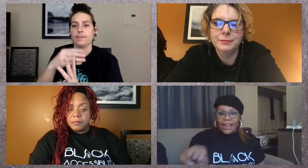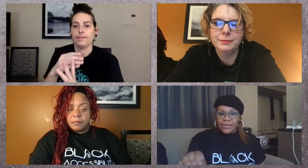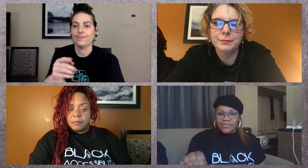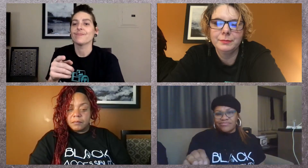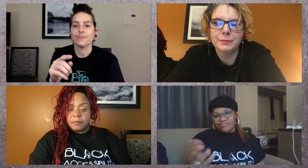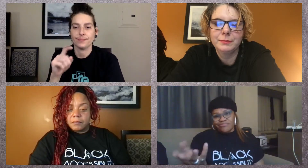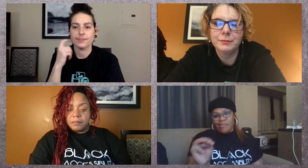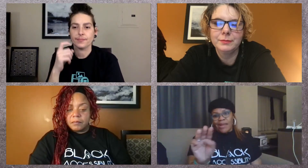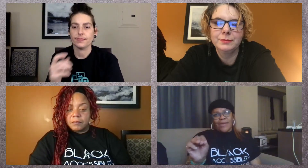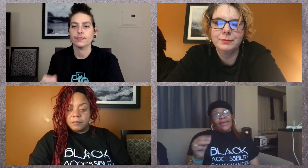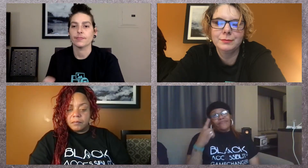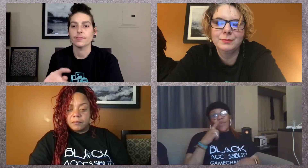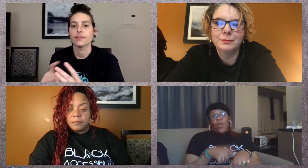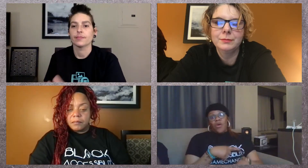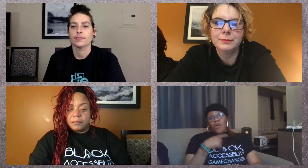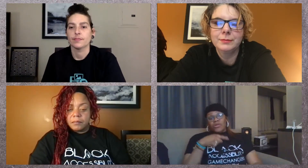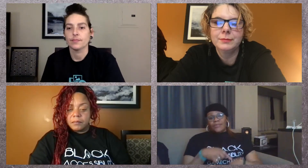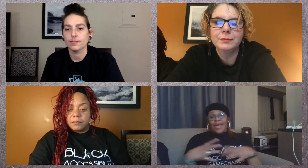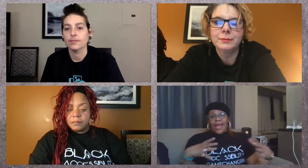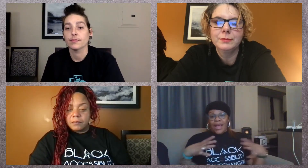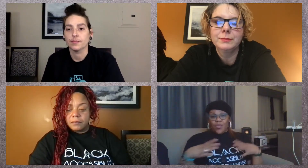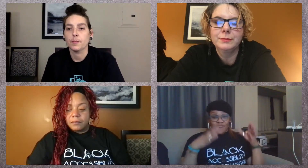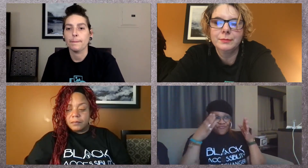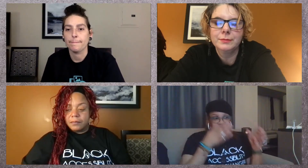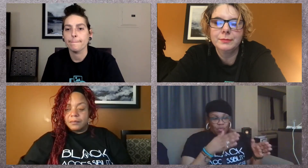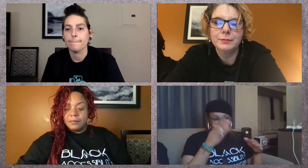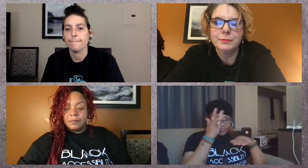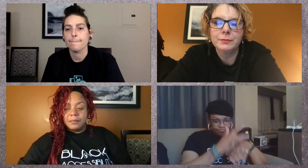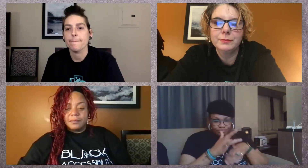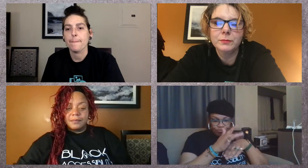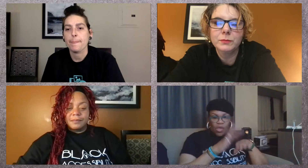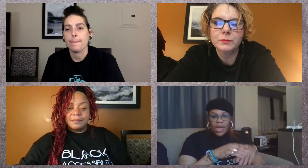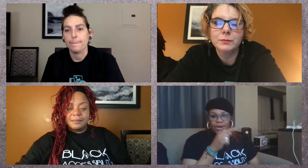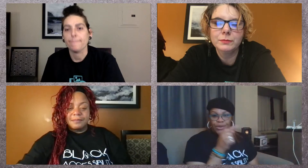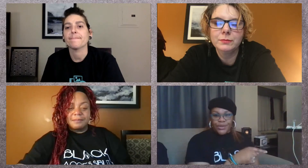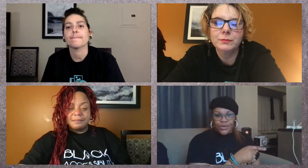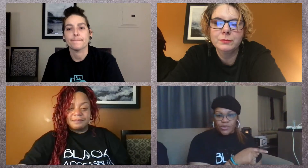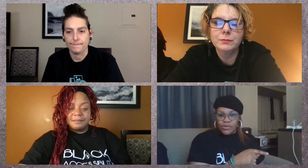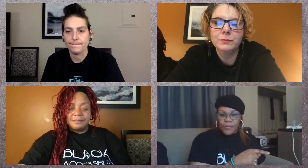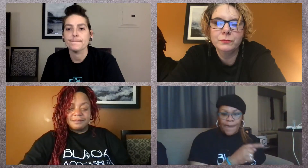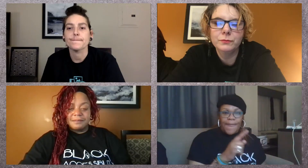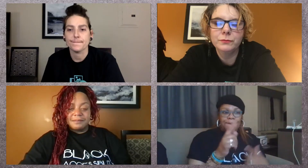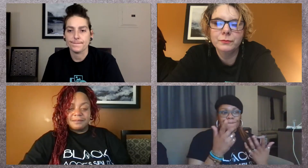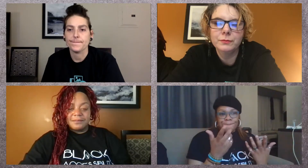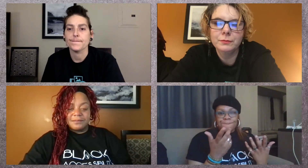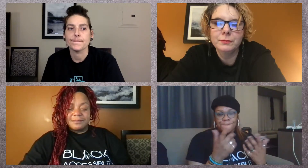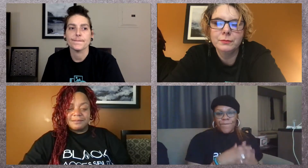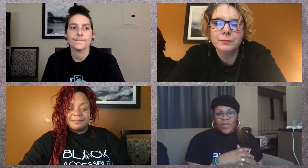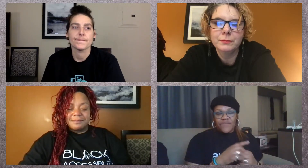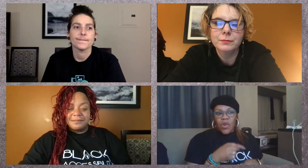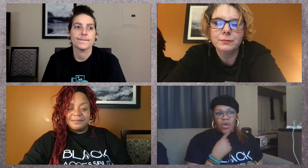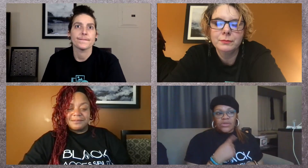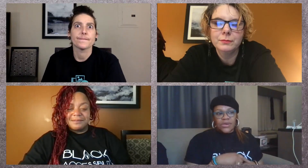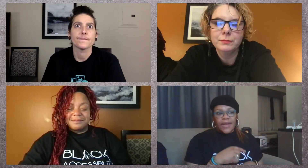Lauren. Marley Matlin. Marley Matlin. For a long time, Hollywood was just kind of focused on her.